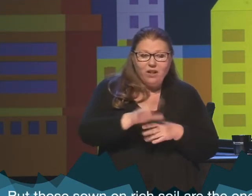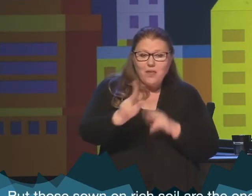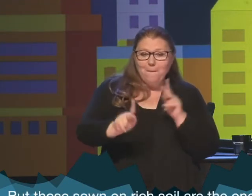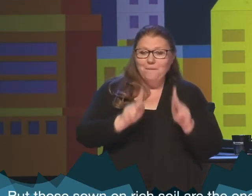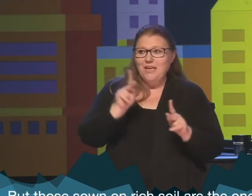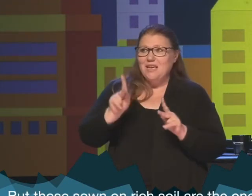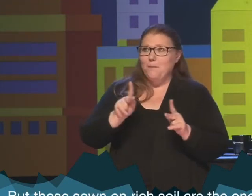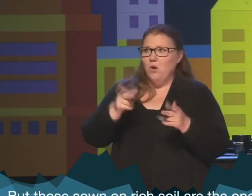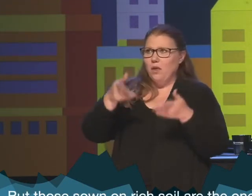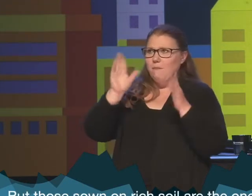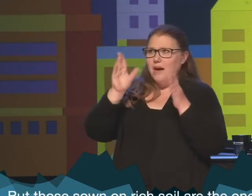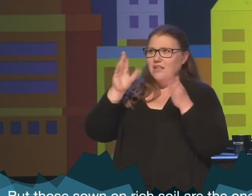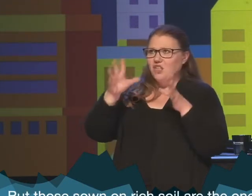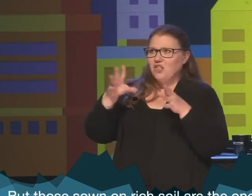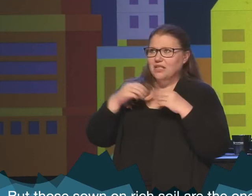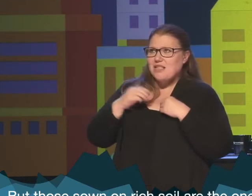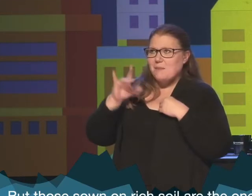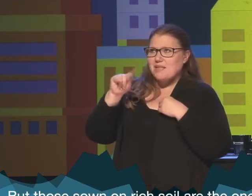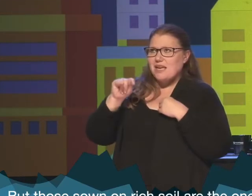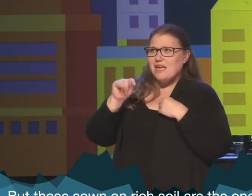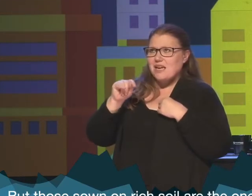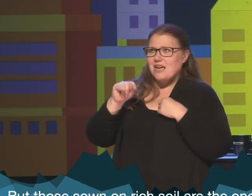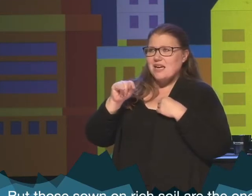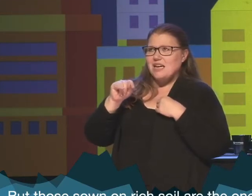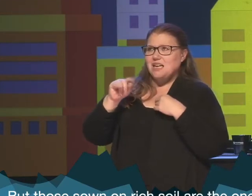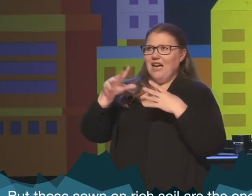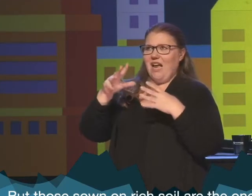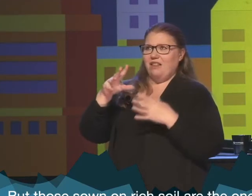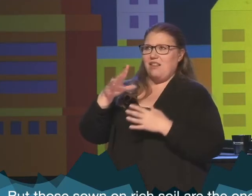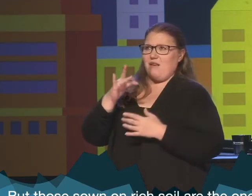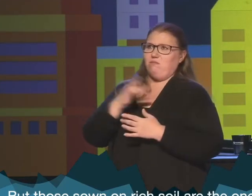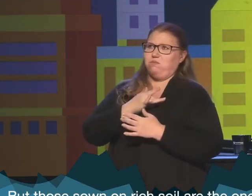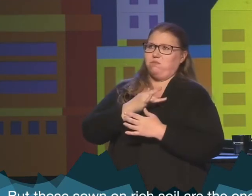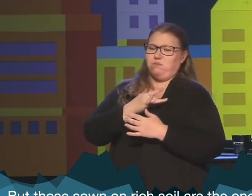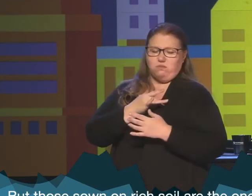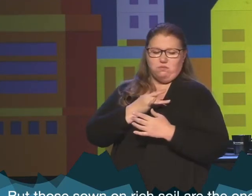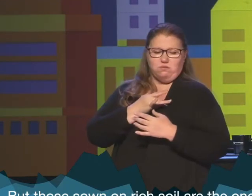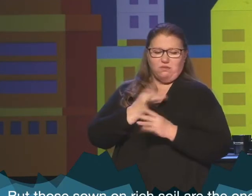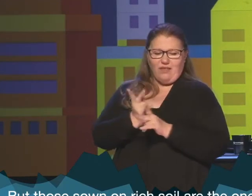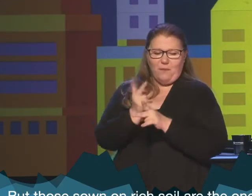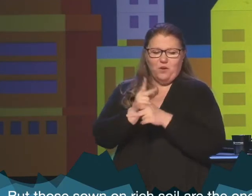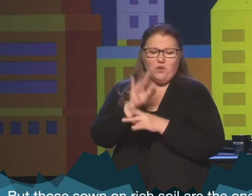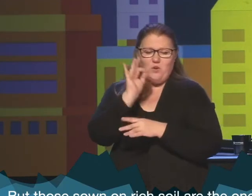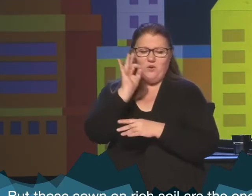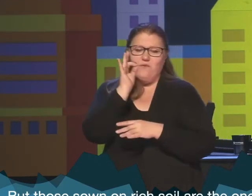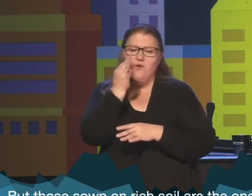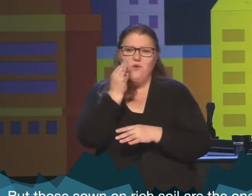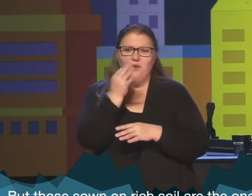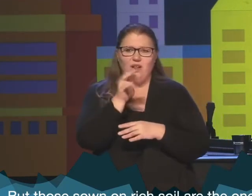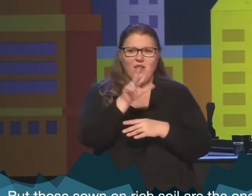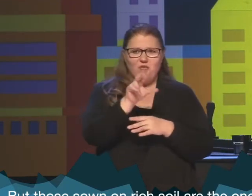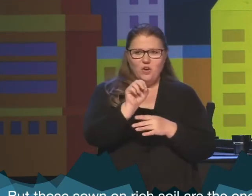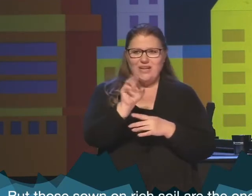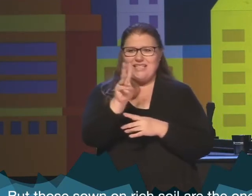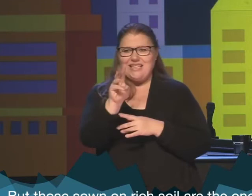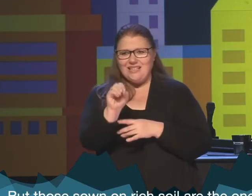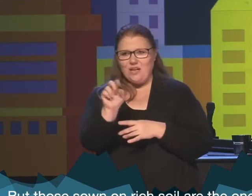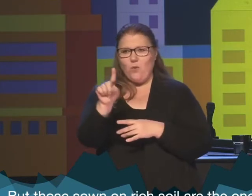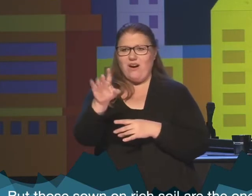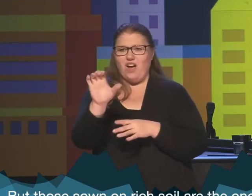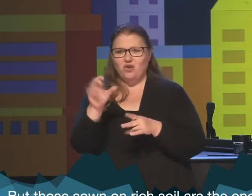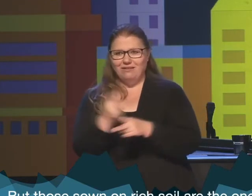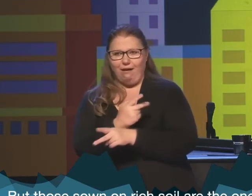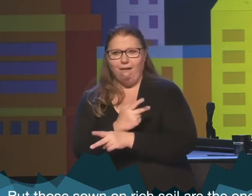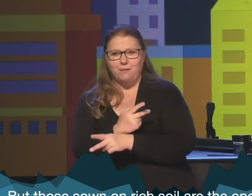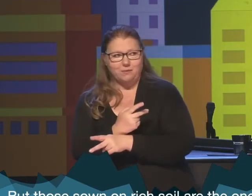they accept it, and they bear it. And they bear fruit 30, 60, and 100-fold,